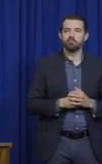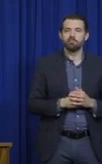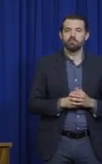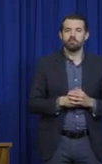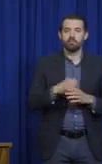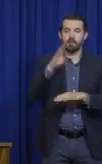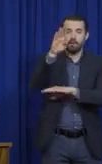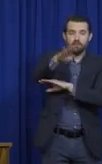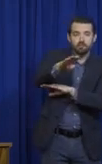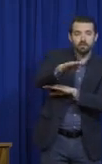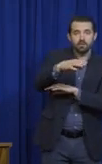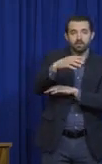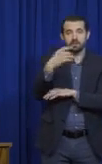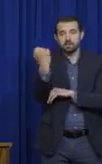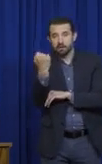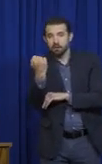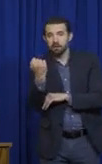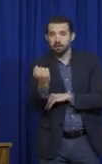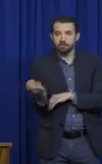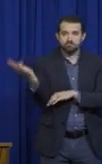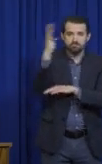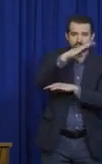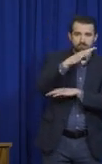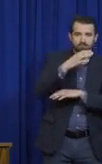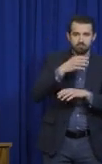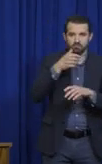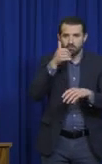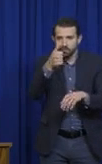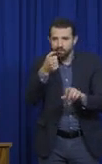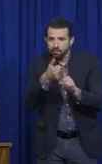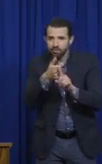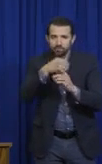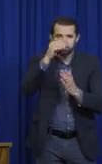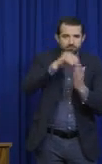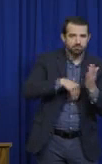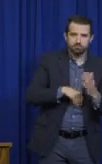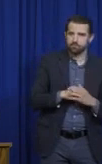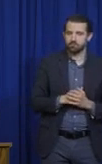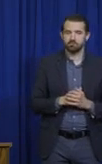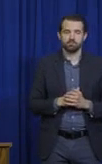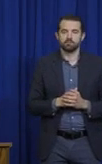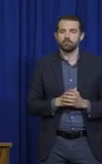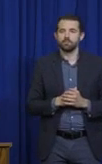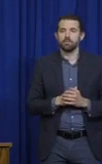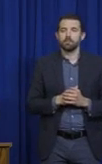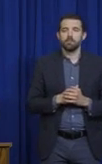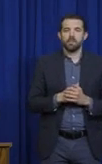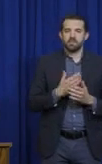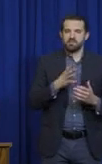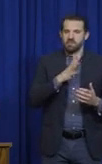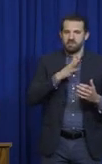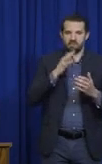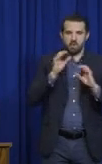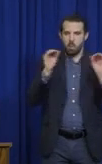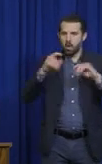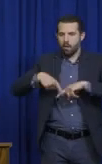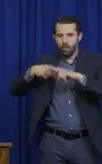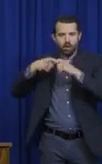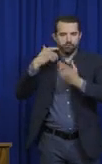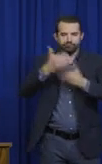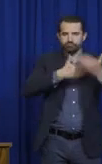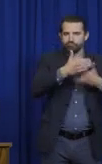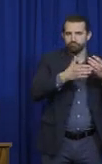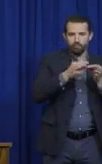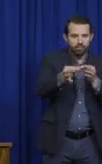Saturday will not affect your claim. We just wanted to point out that there is no need